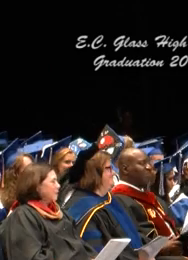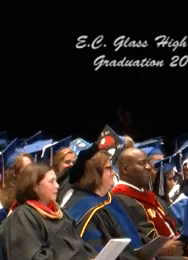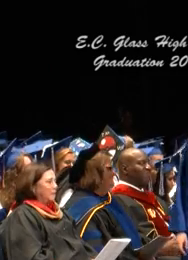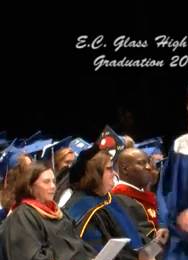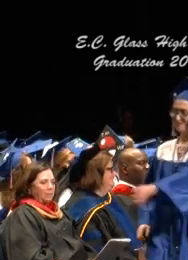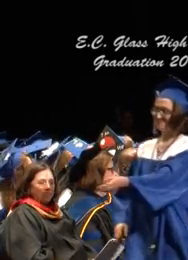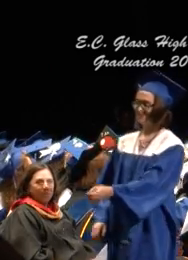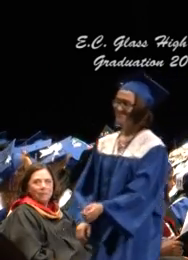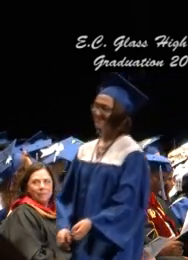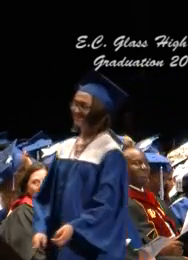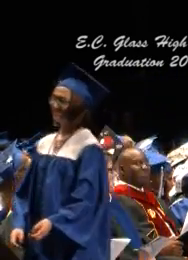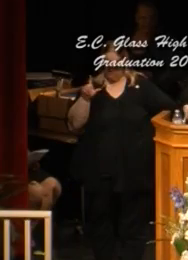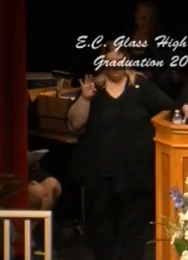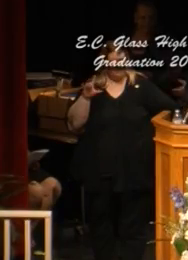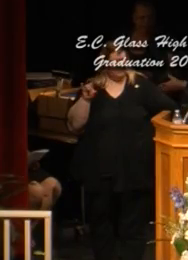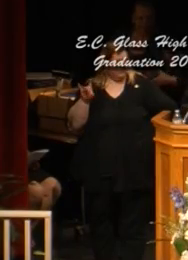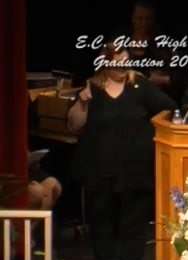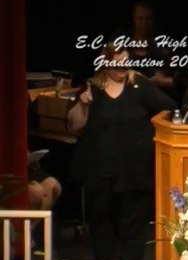Samuel Austin Floyd,